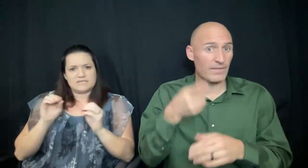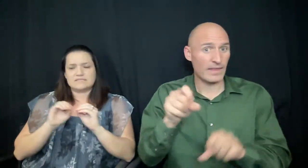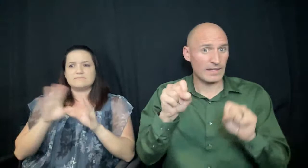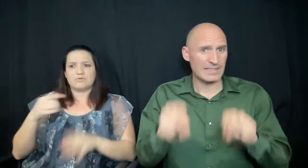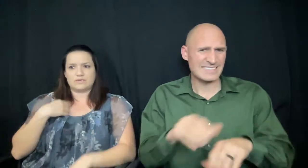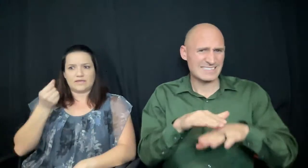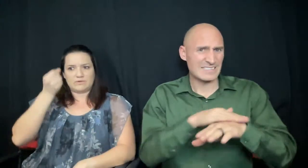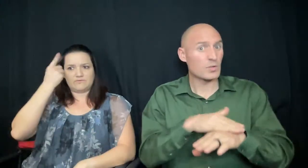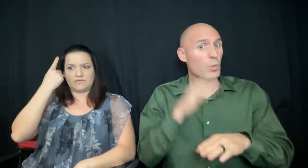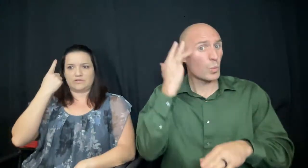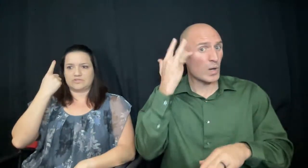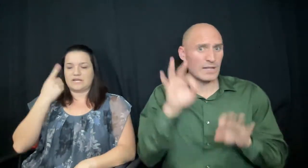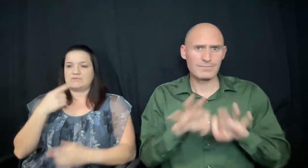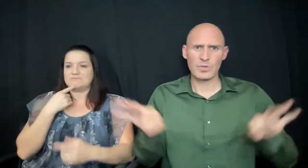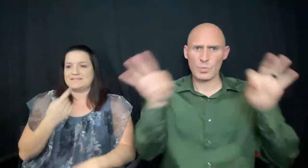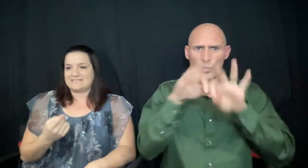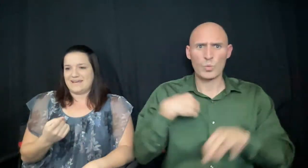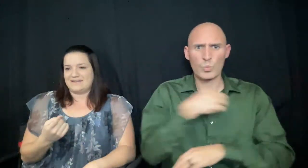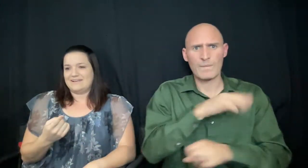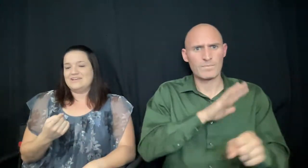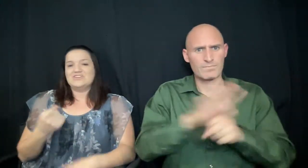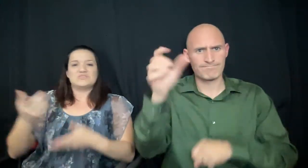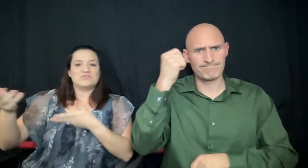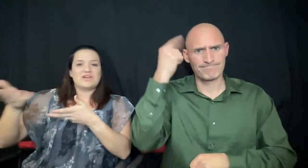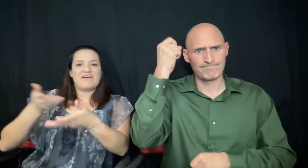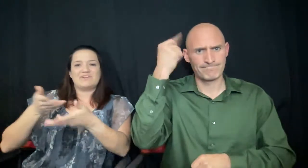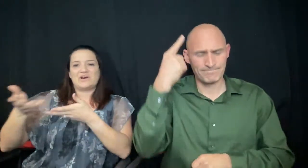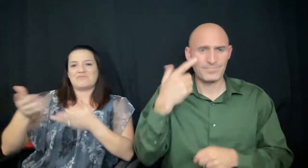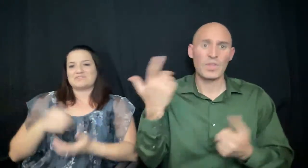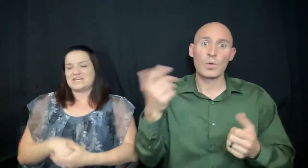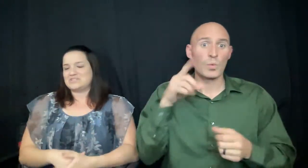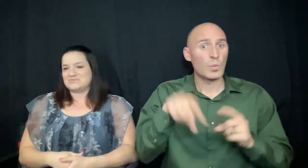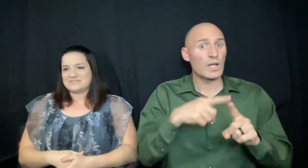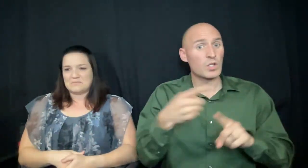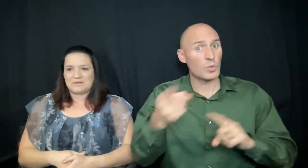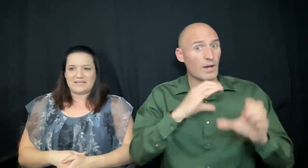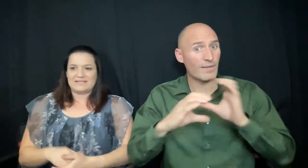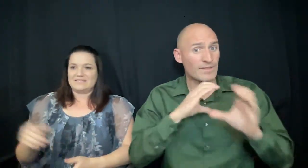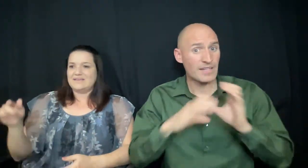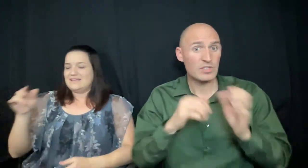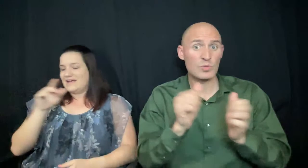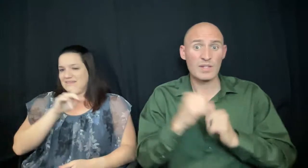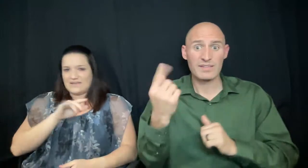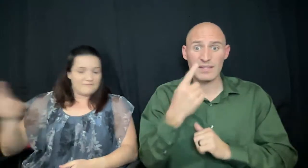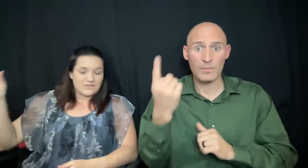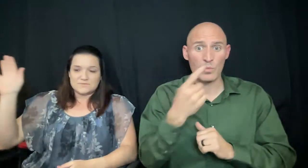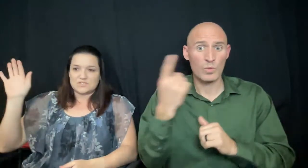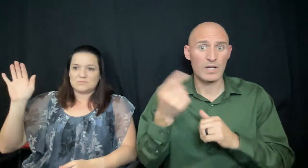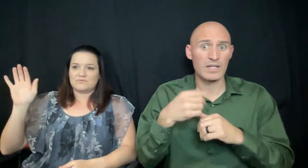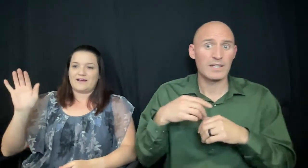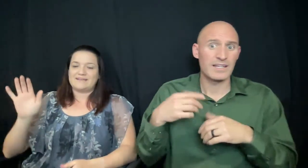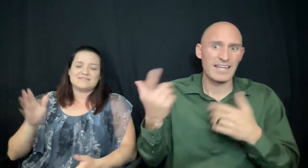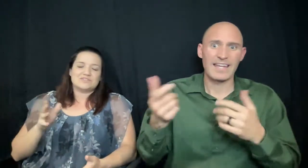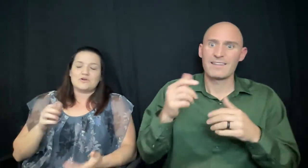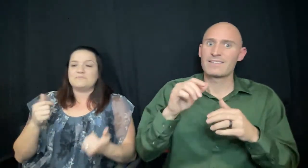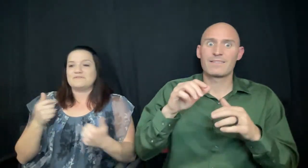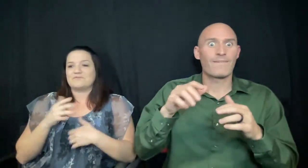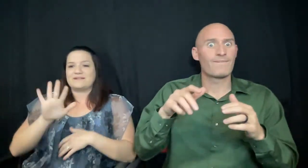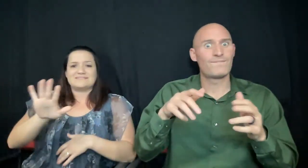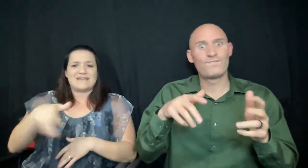it's important that we fully understand what's being said. So when you're having a conversation with somebody and they fingerspell super fast, don't be afraid to say,